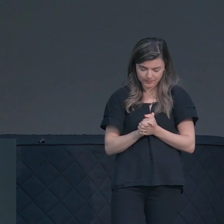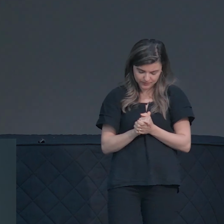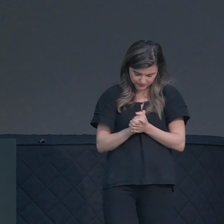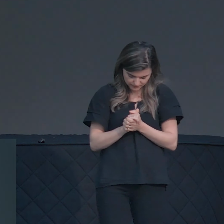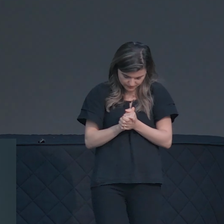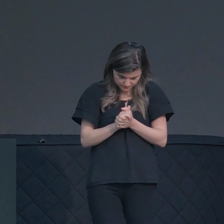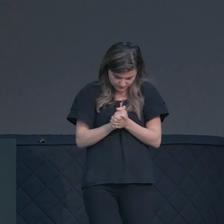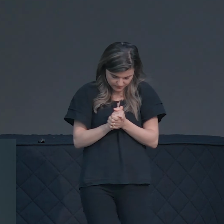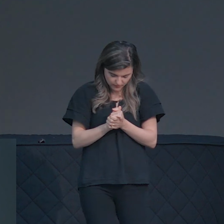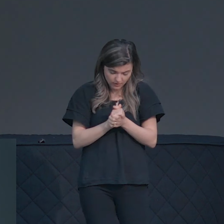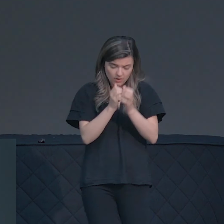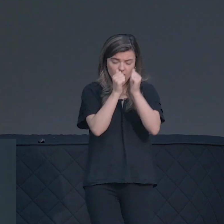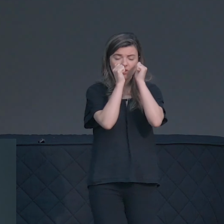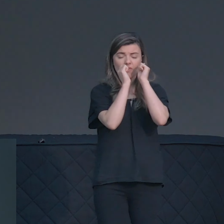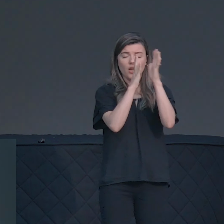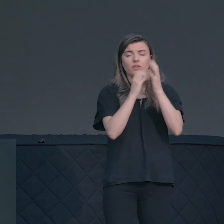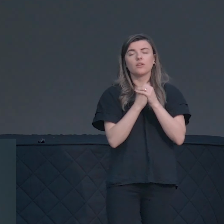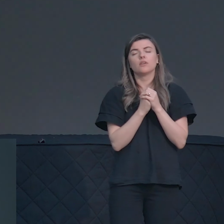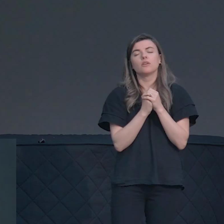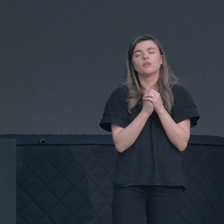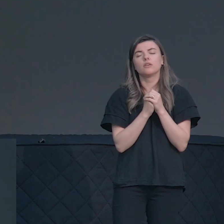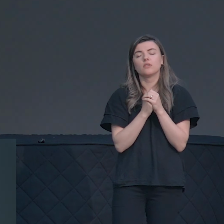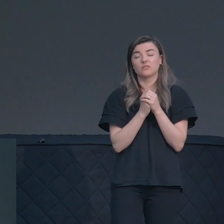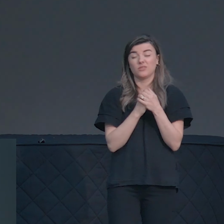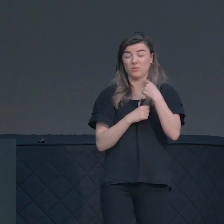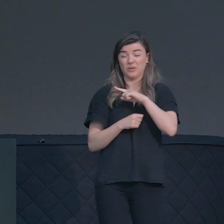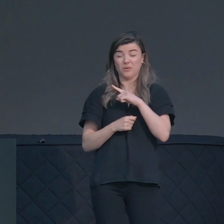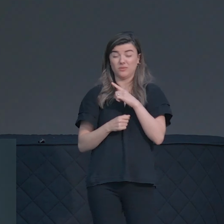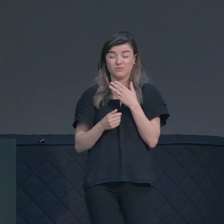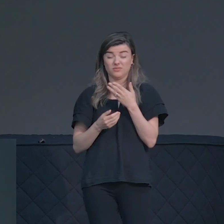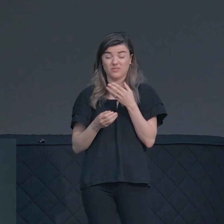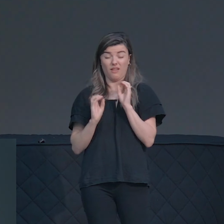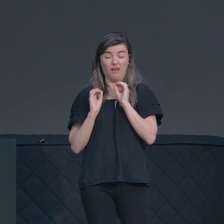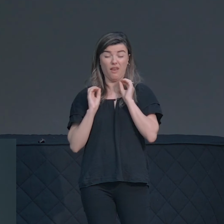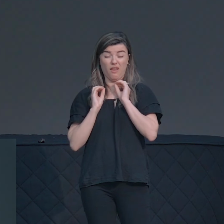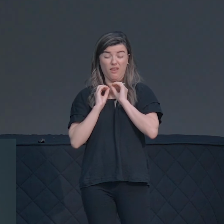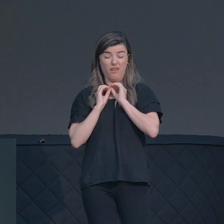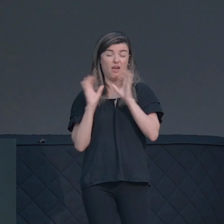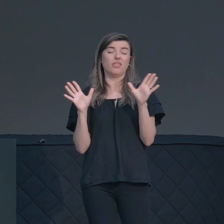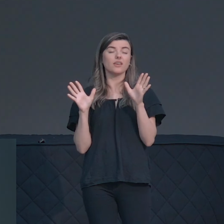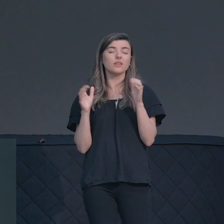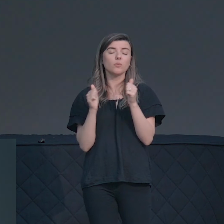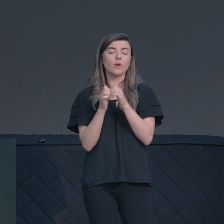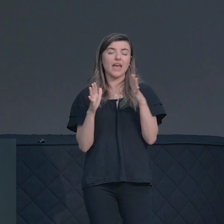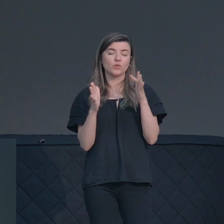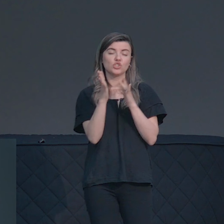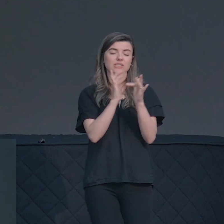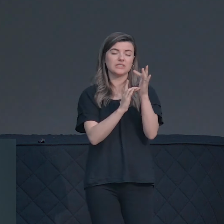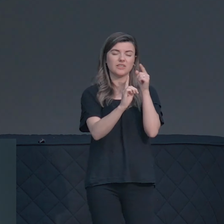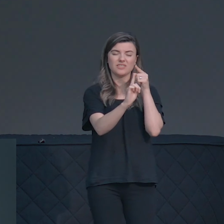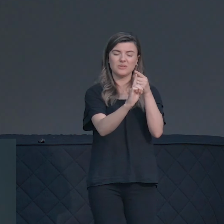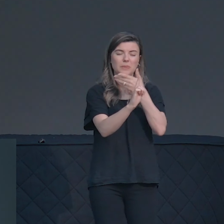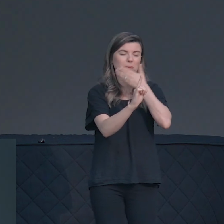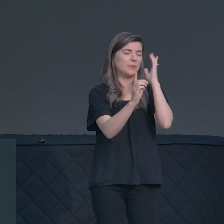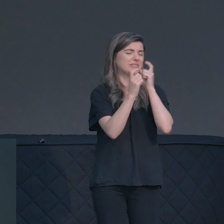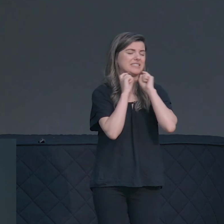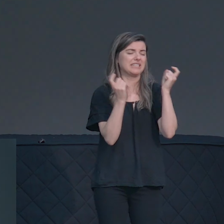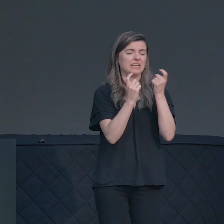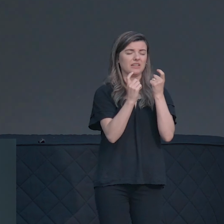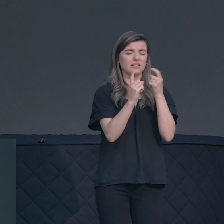Father, we are nothing without the sinless Son. We praise you